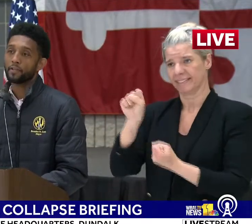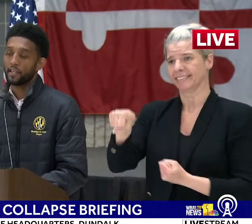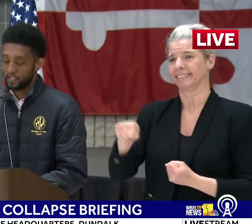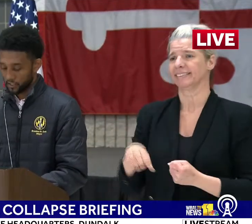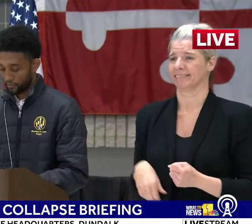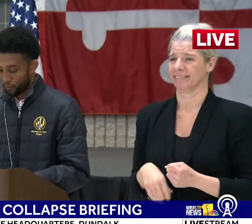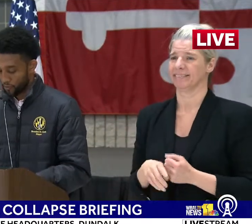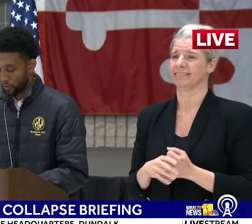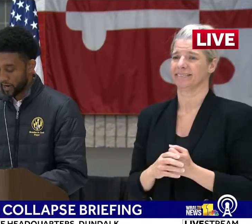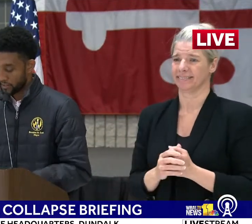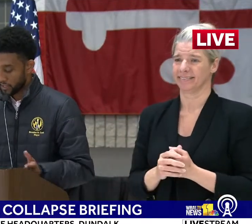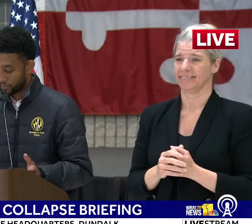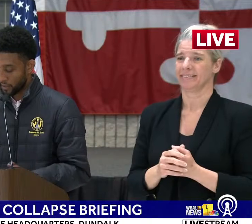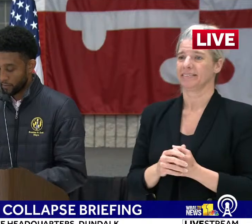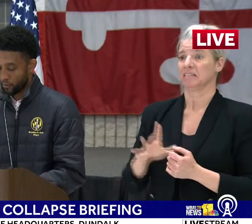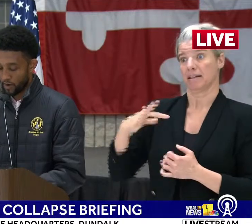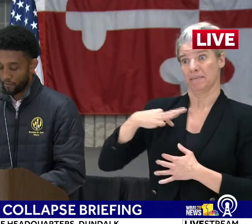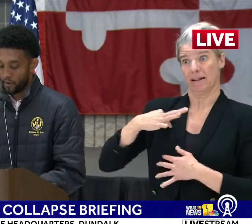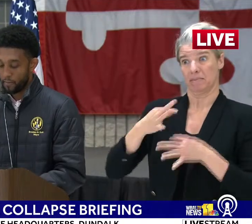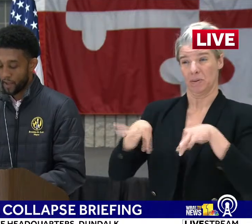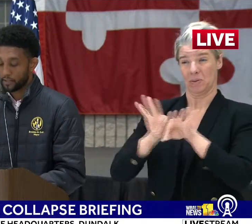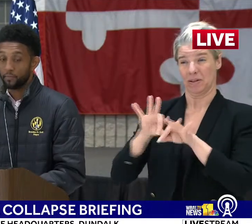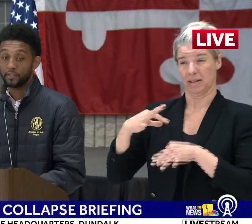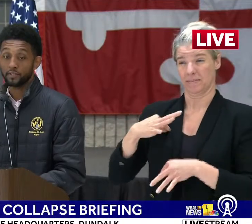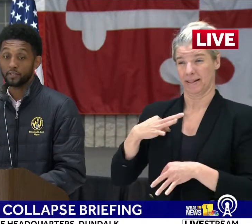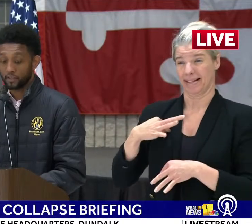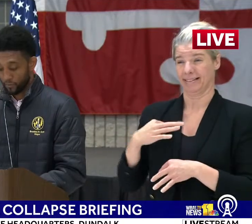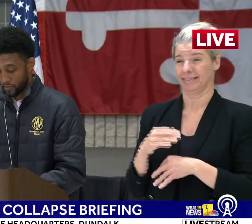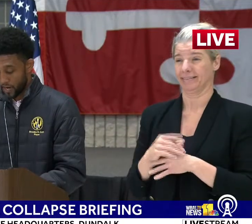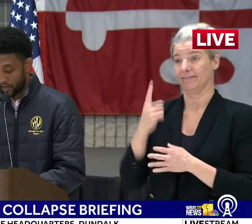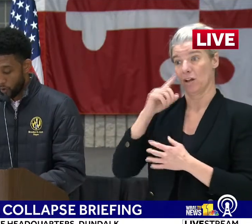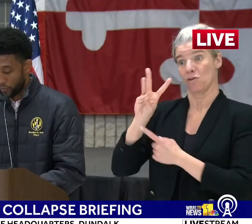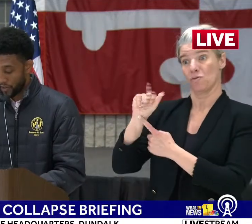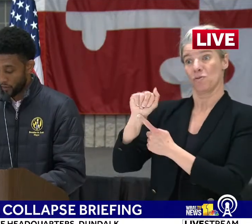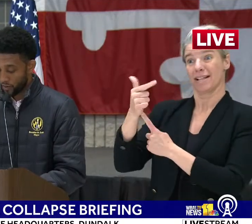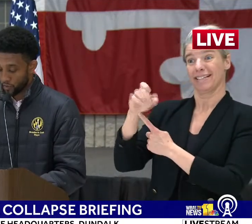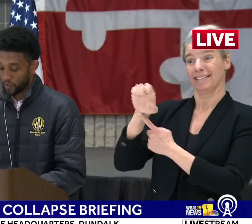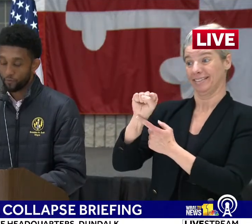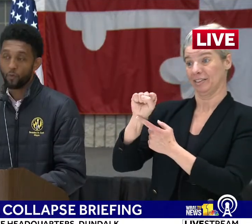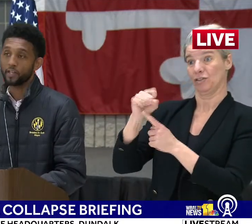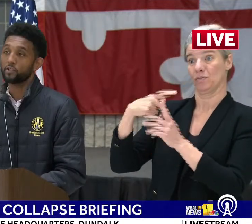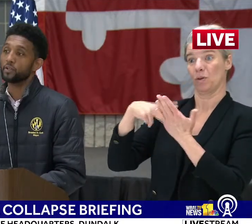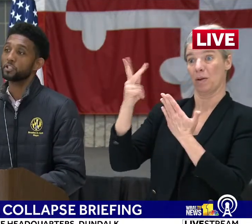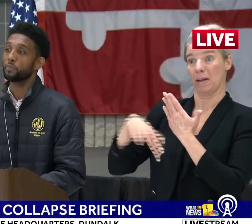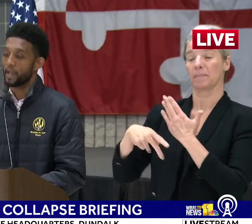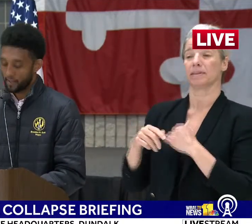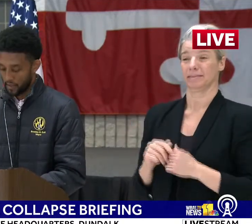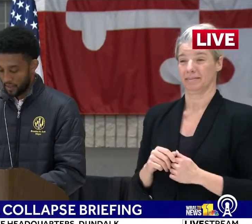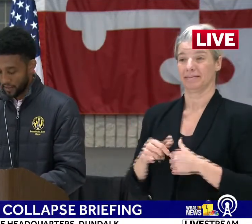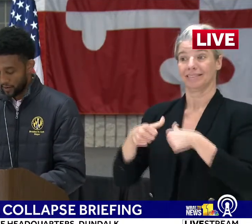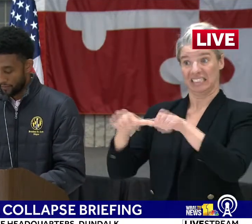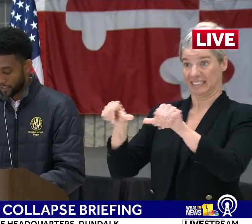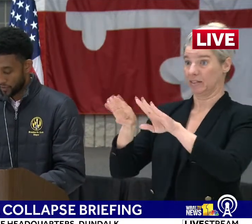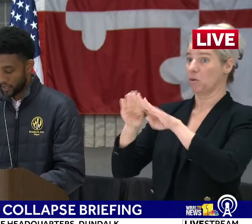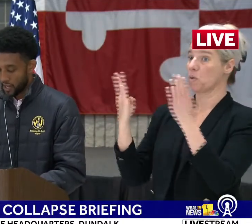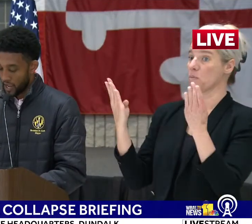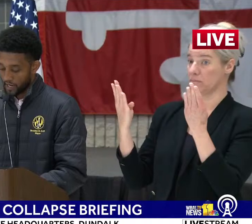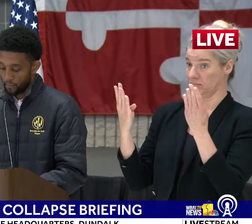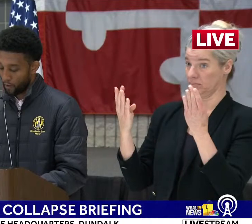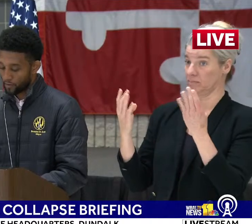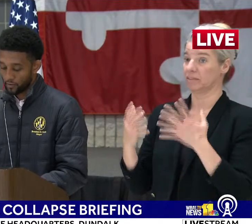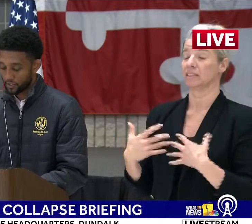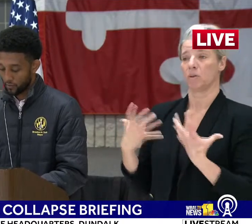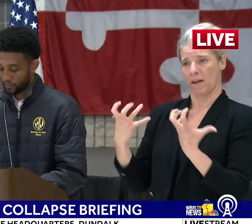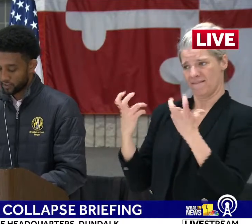port. Applications for the wage subsidy program for impacted businesses remain open, and we're looking for ways to expand that